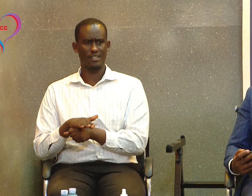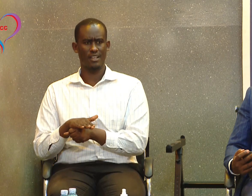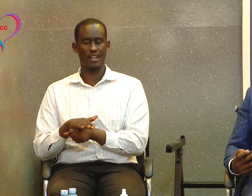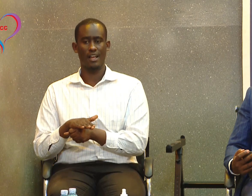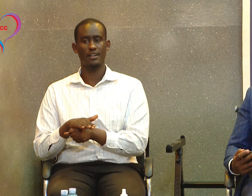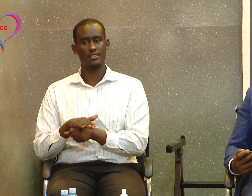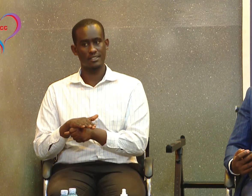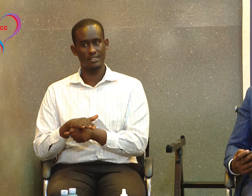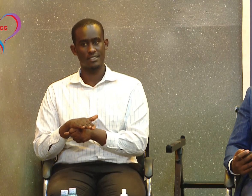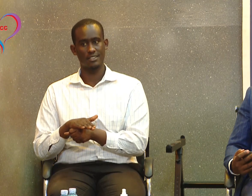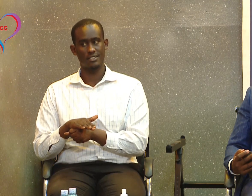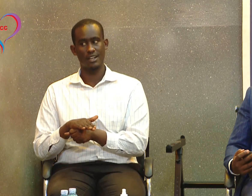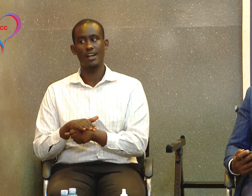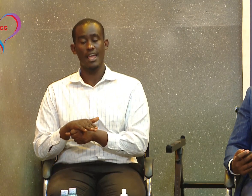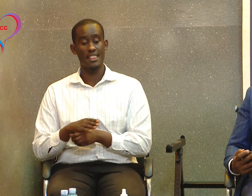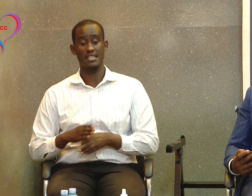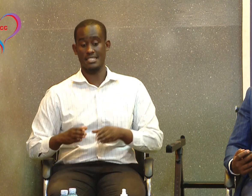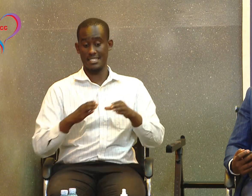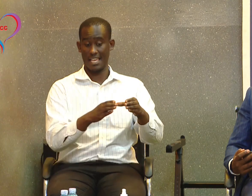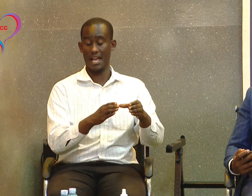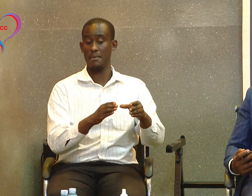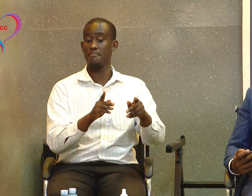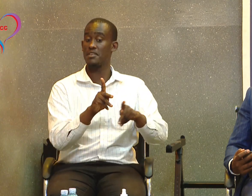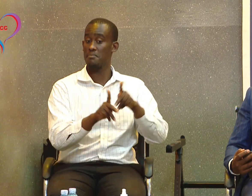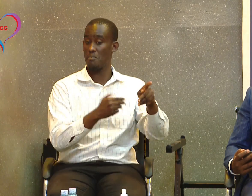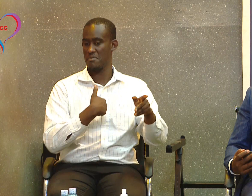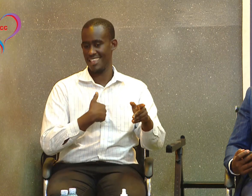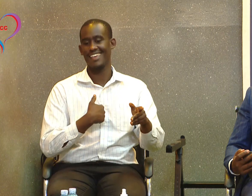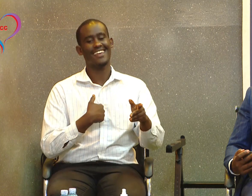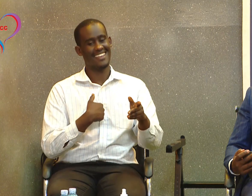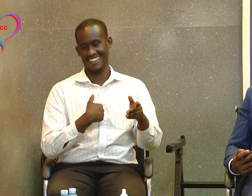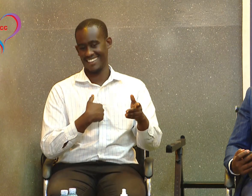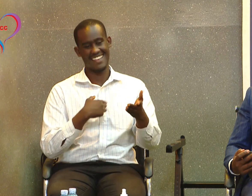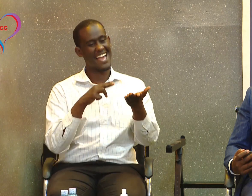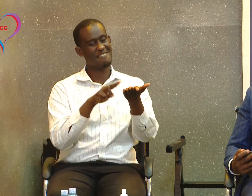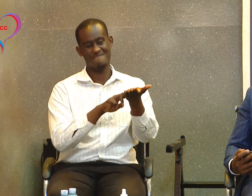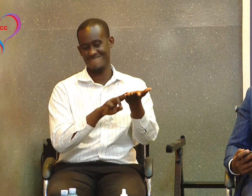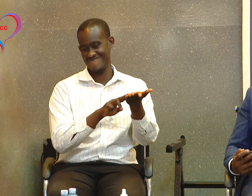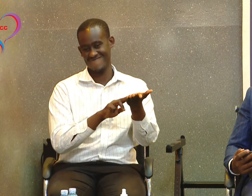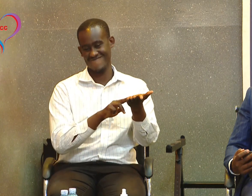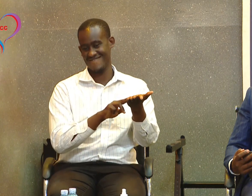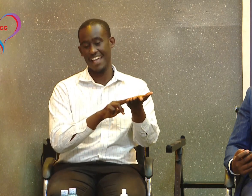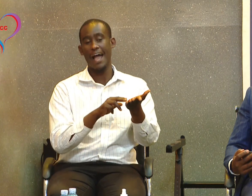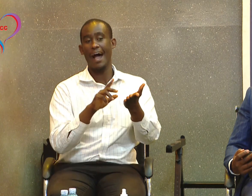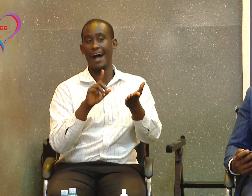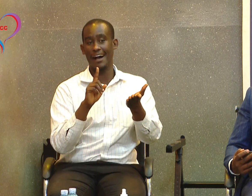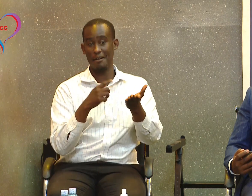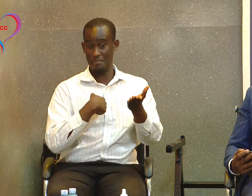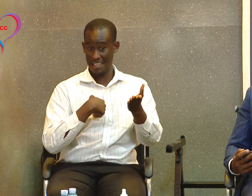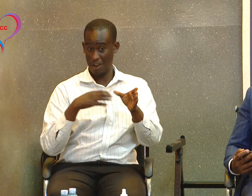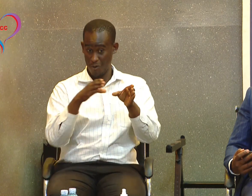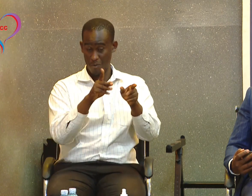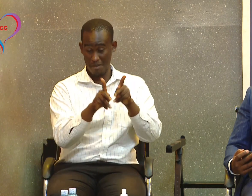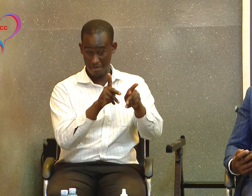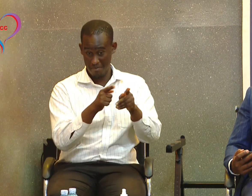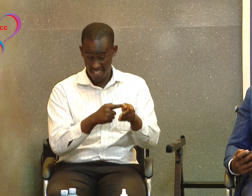chabantu bengasa. And I also have another category of people I benefit. Kati sirwana lutalo, rachis wachi mbuli